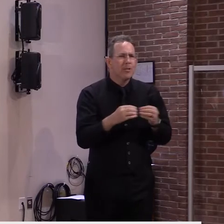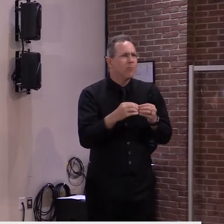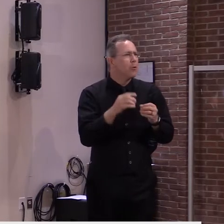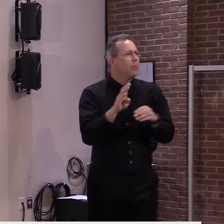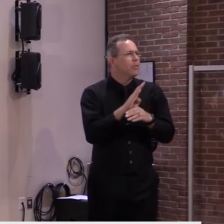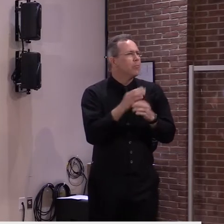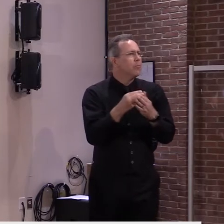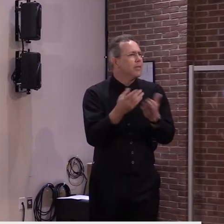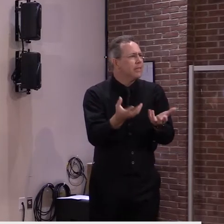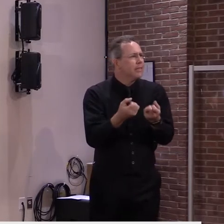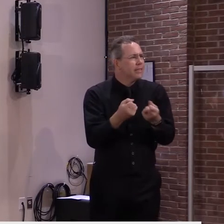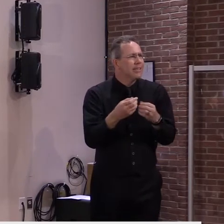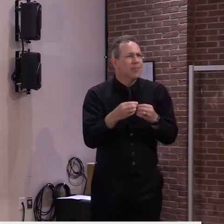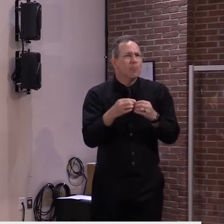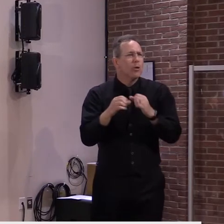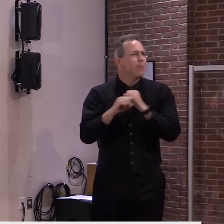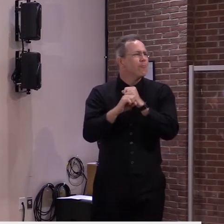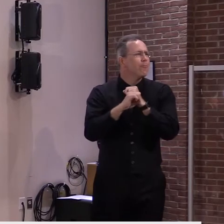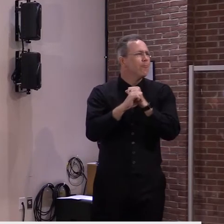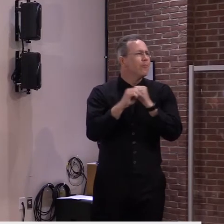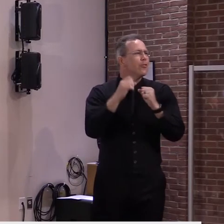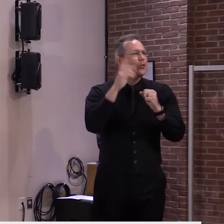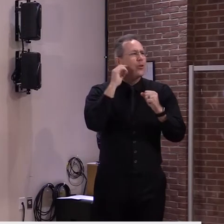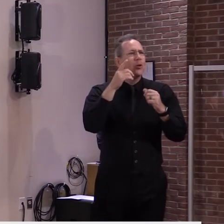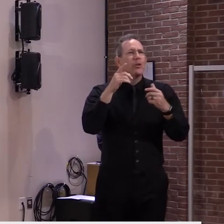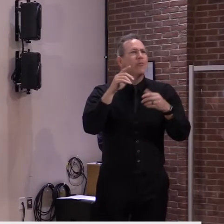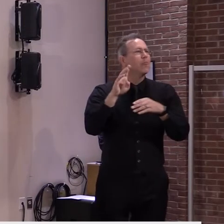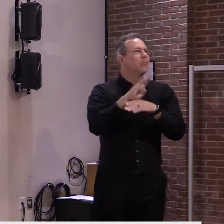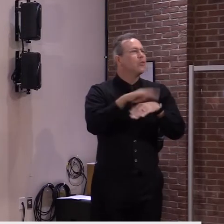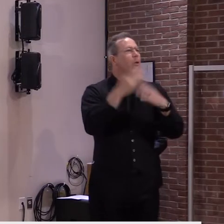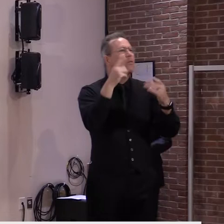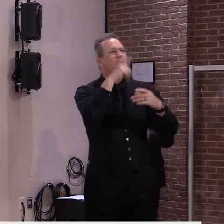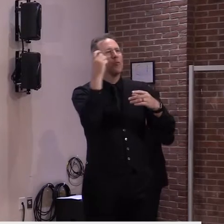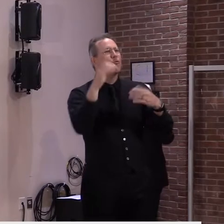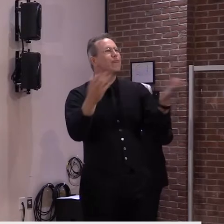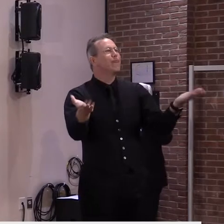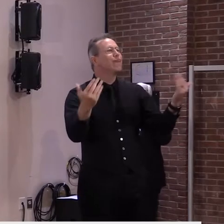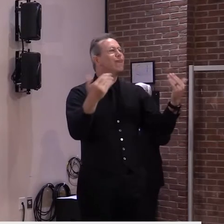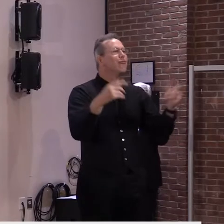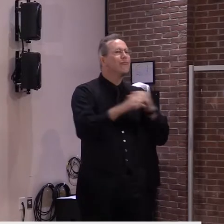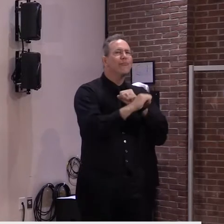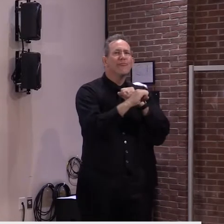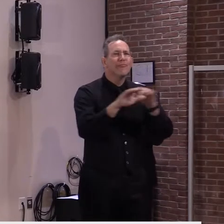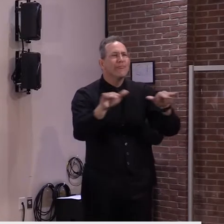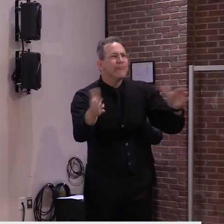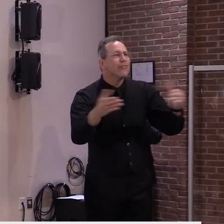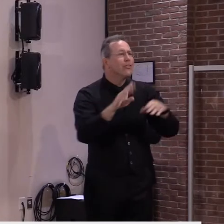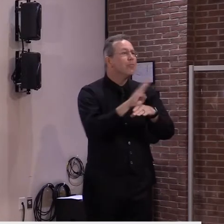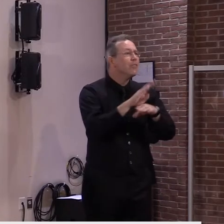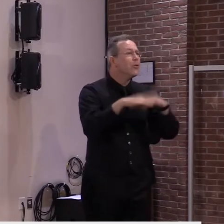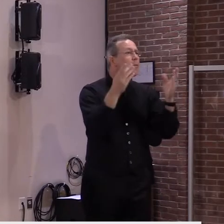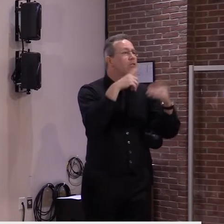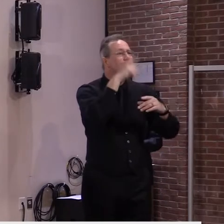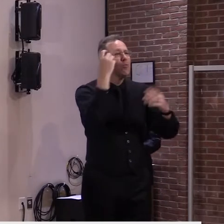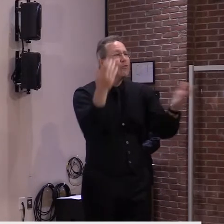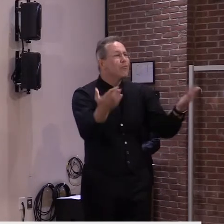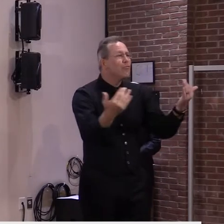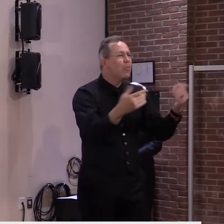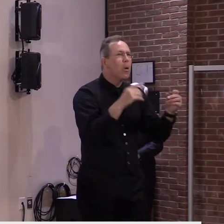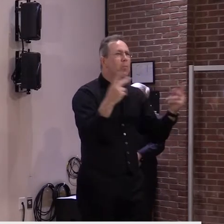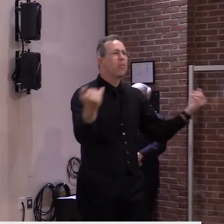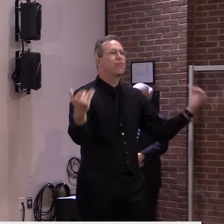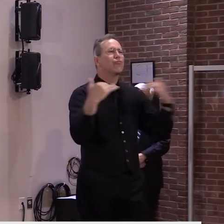the fact that we're open, ready for business, and we'll do all we can to make sure all the businesses are prepared. So I still believe we'll